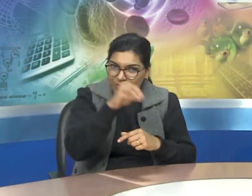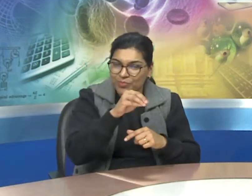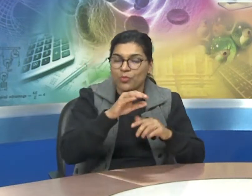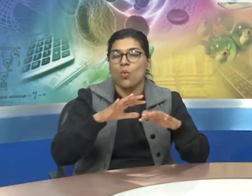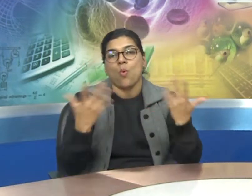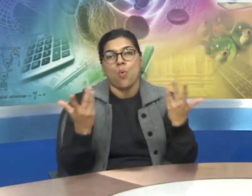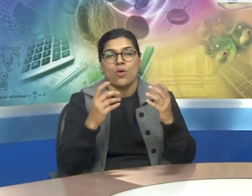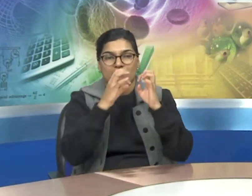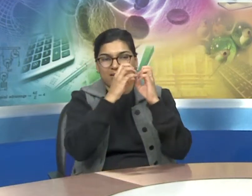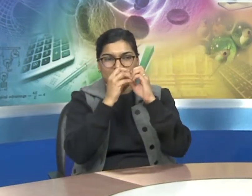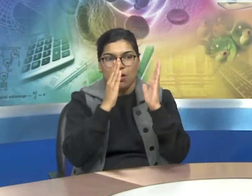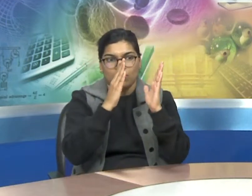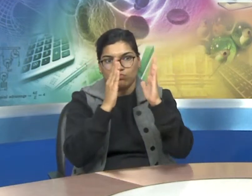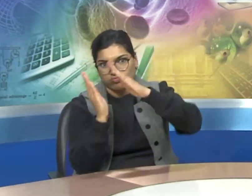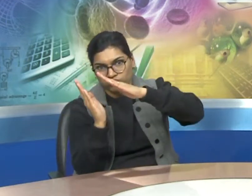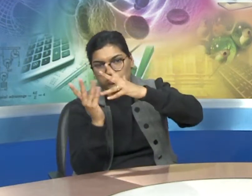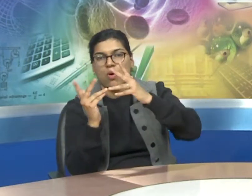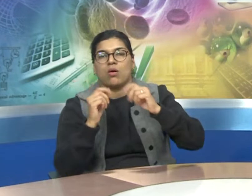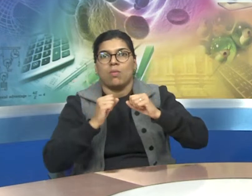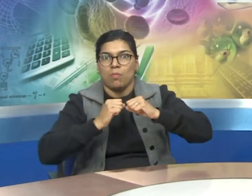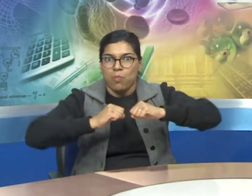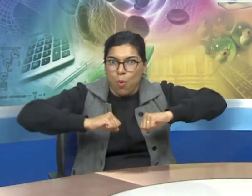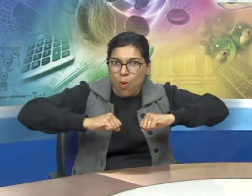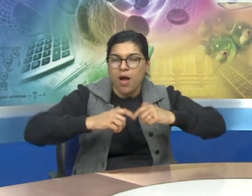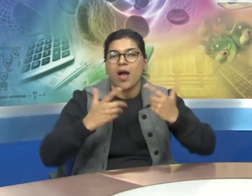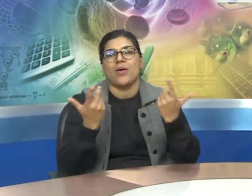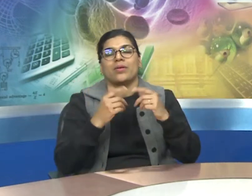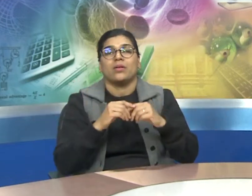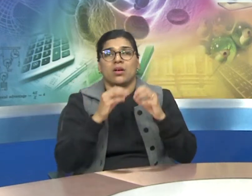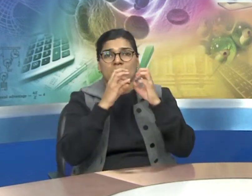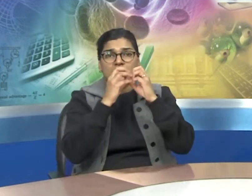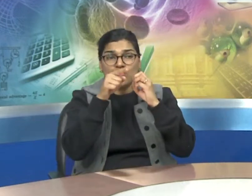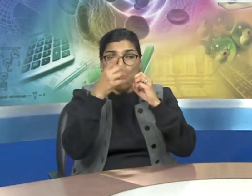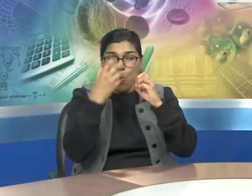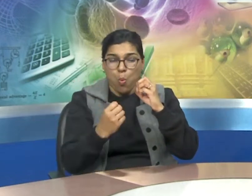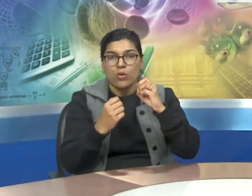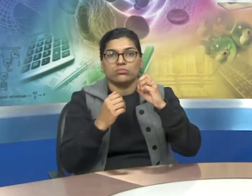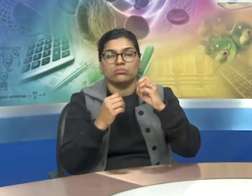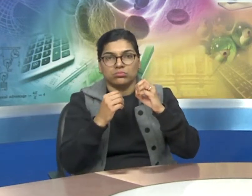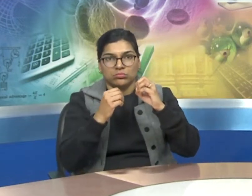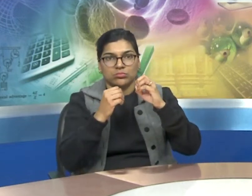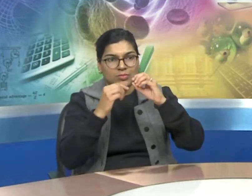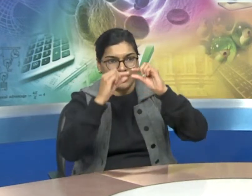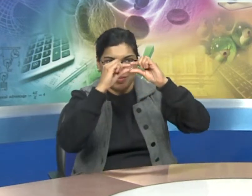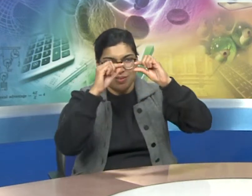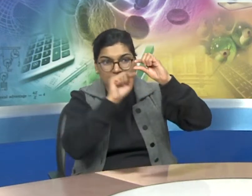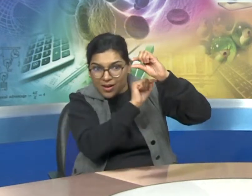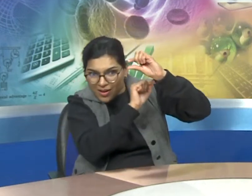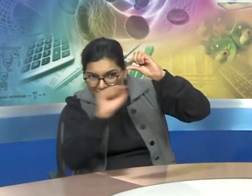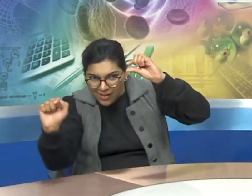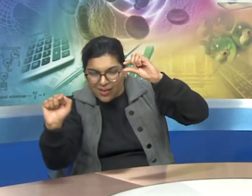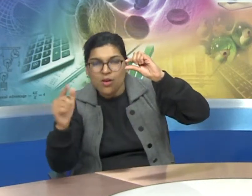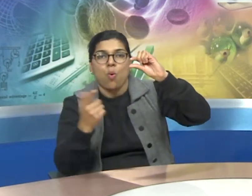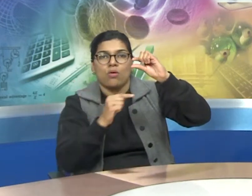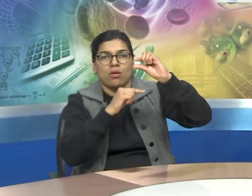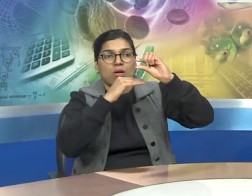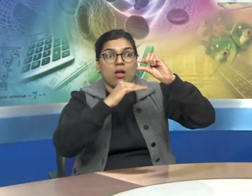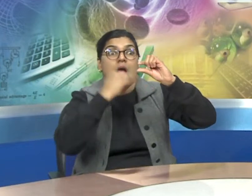when you will click on this tool, you will find there are different options available, like you can put your content, you